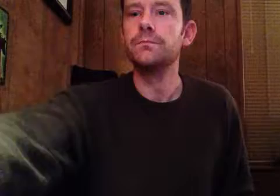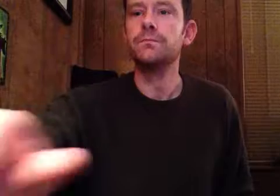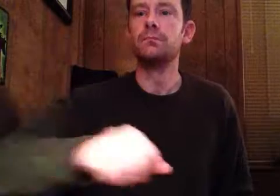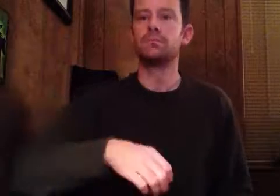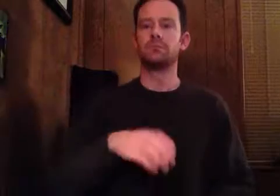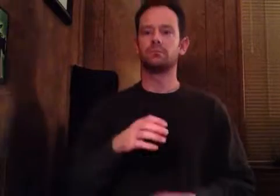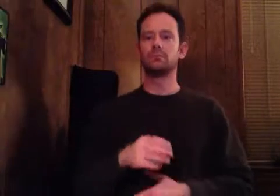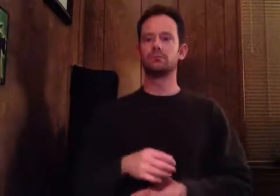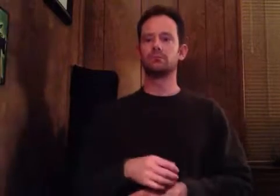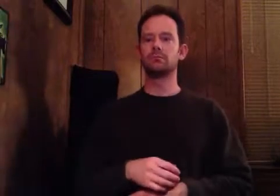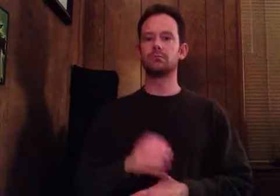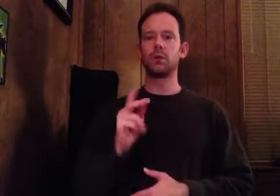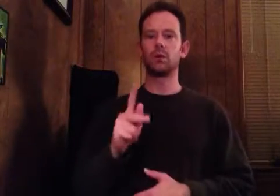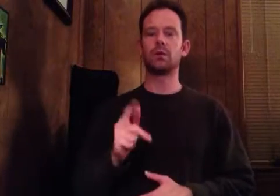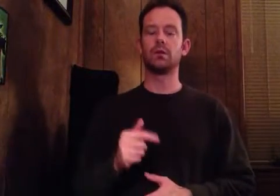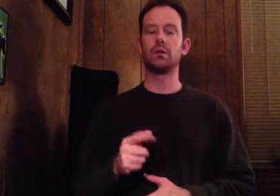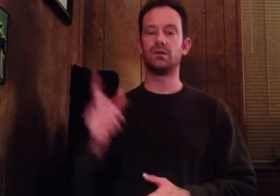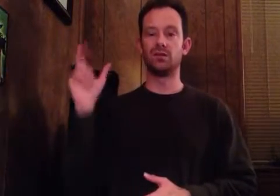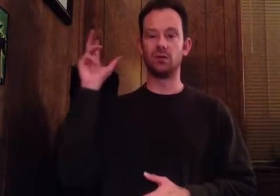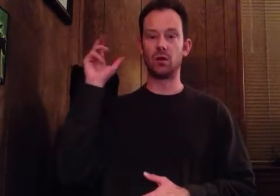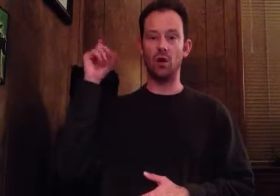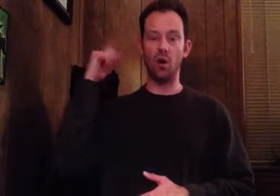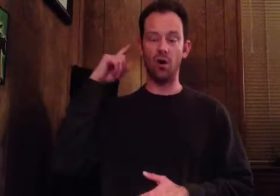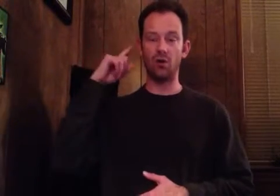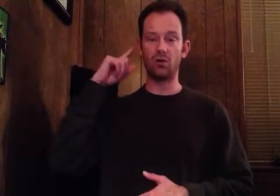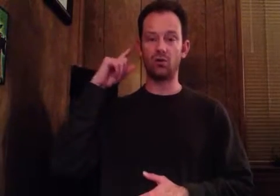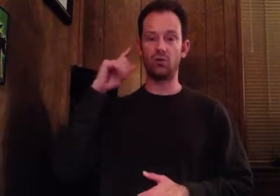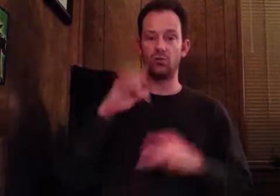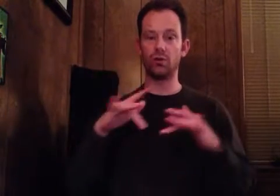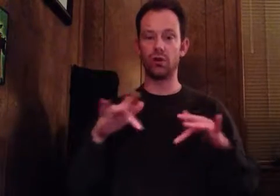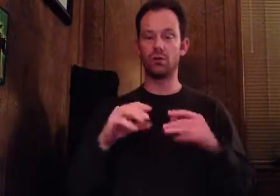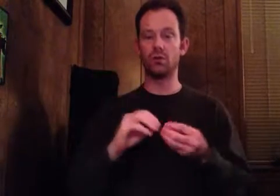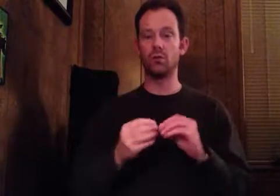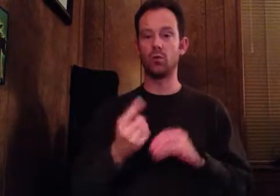Okay, this is audio recording number one for numbers and fingerspelling practice.